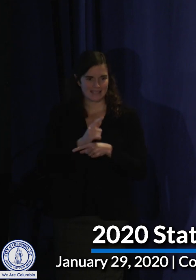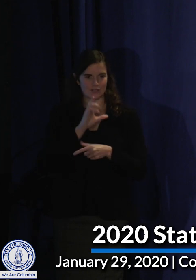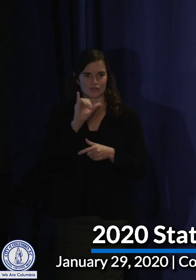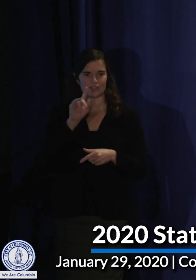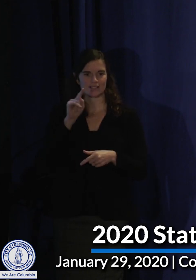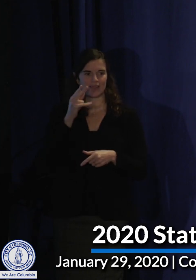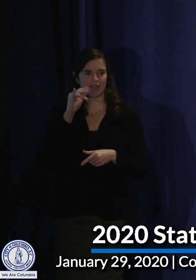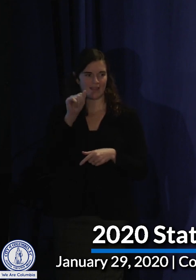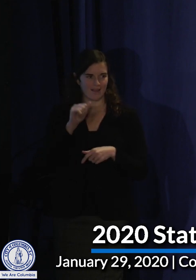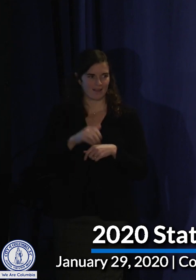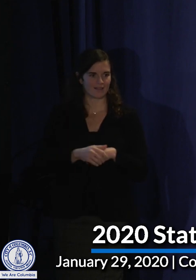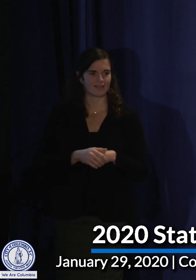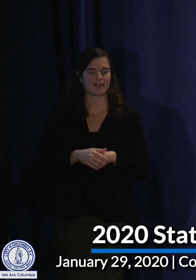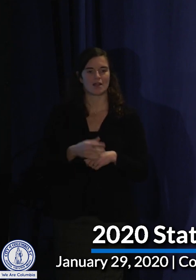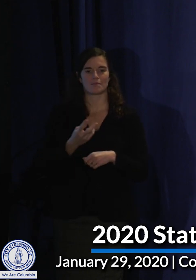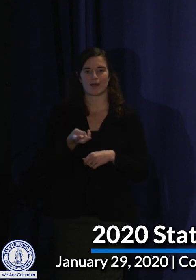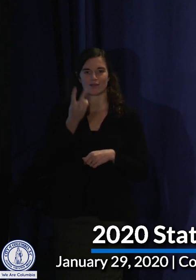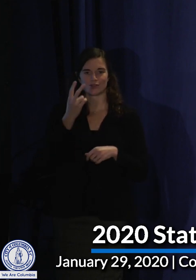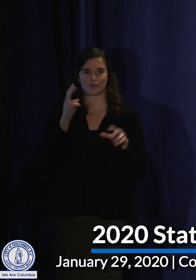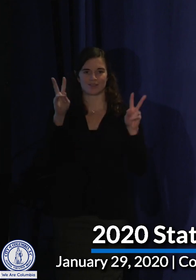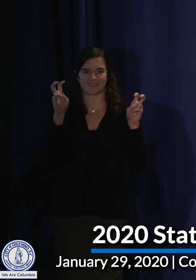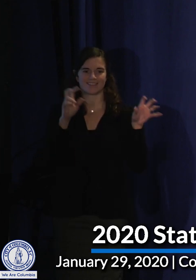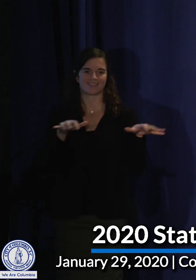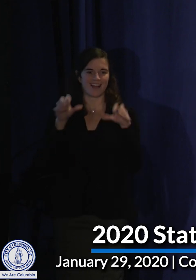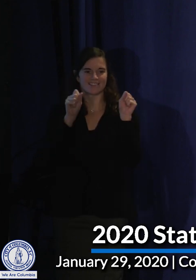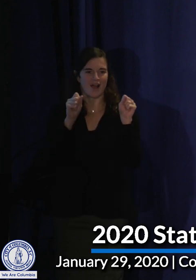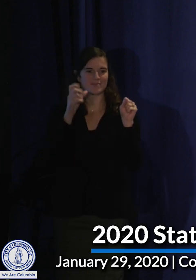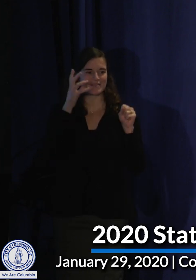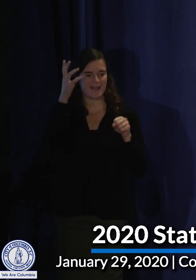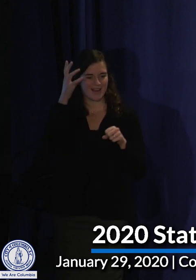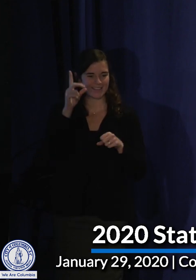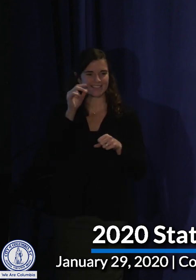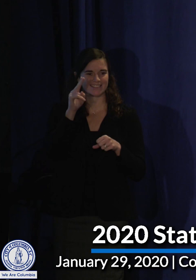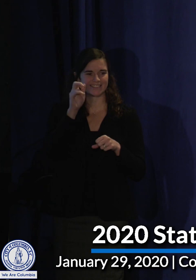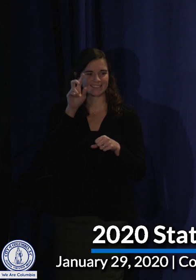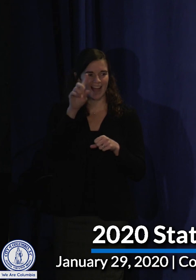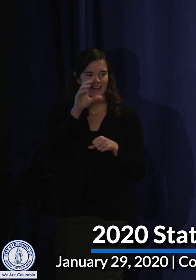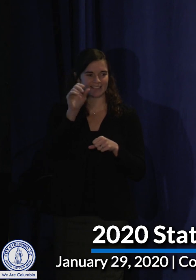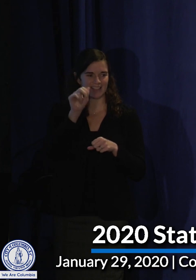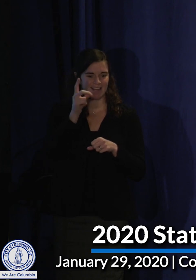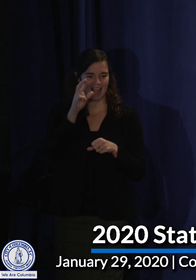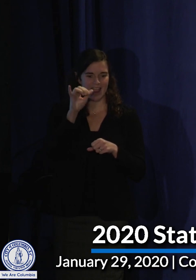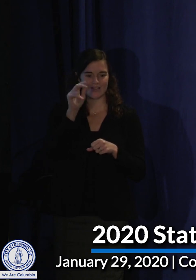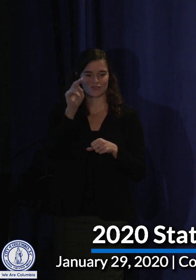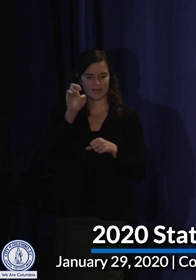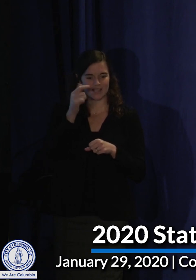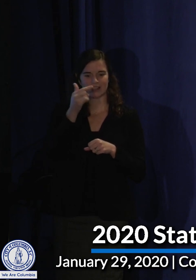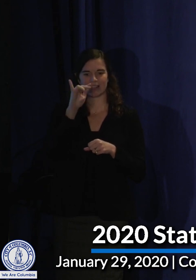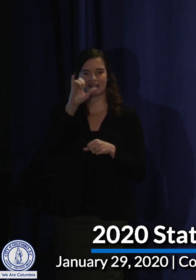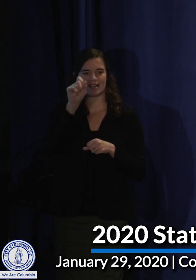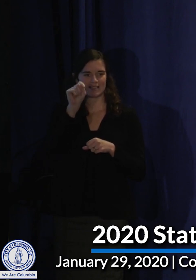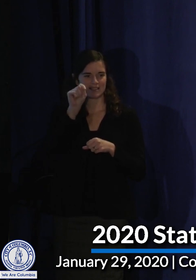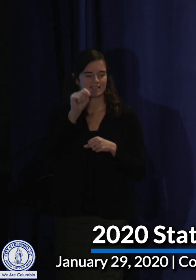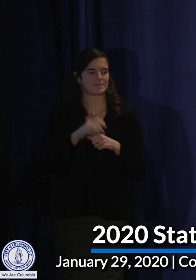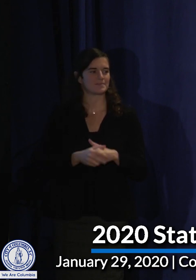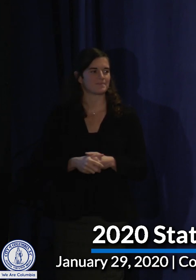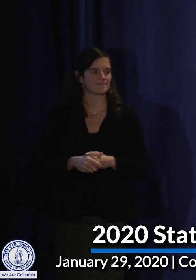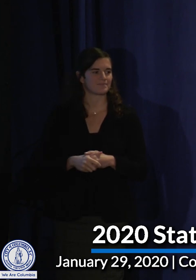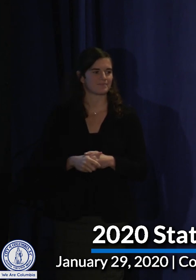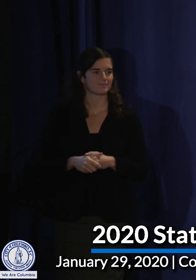Cynthia. My two adopted parents, Donald and Adrian Gist.